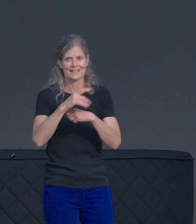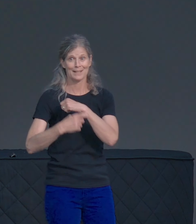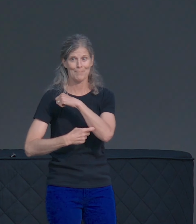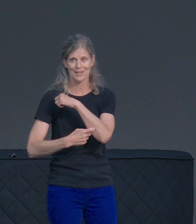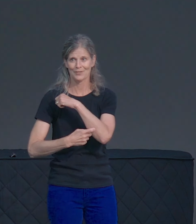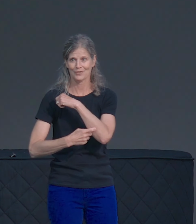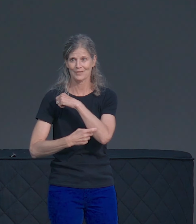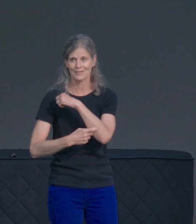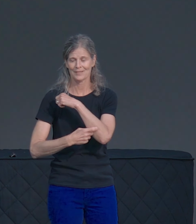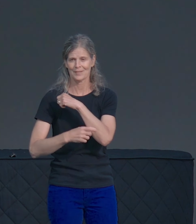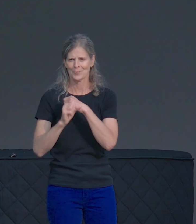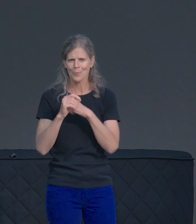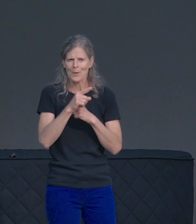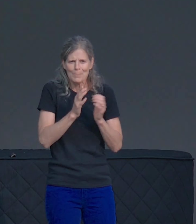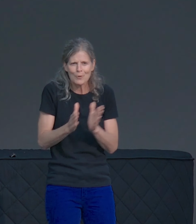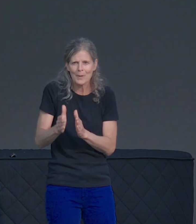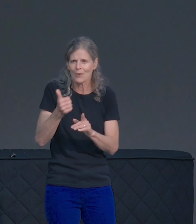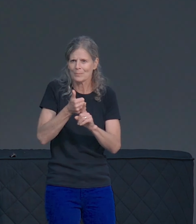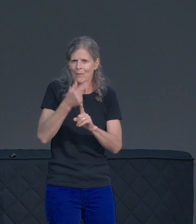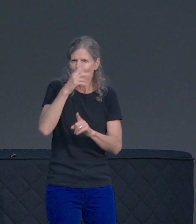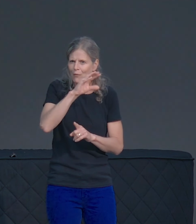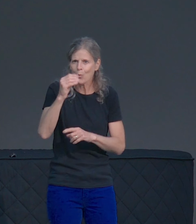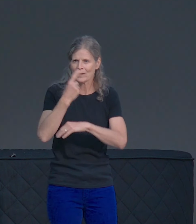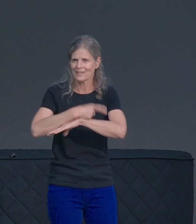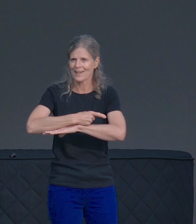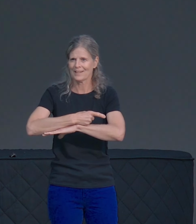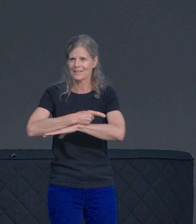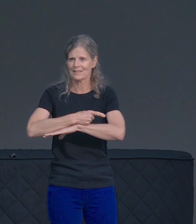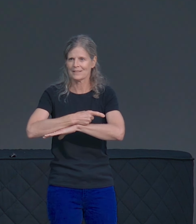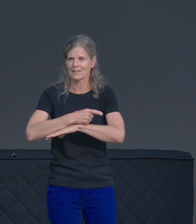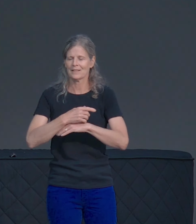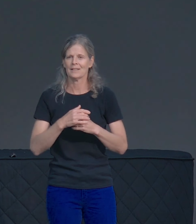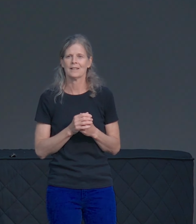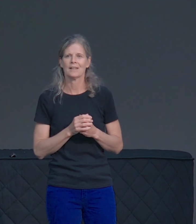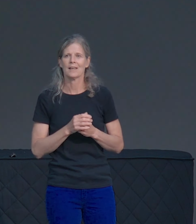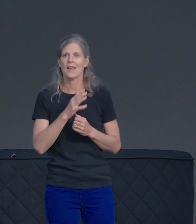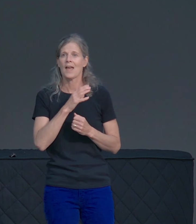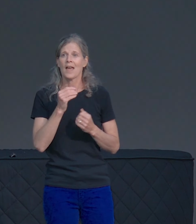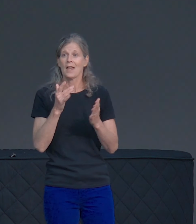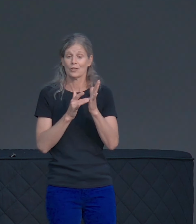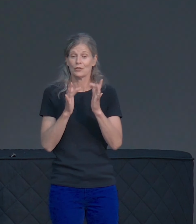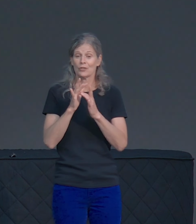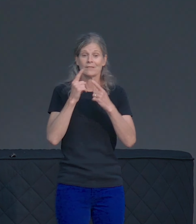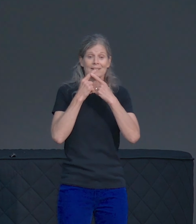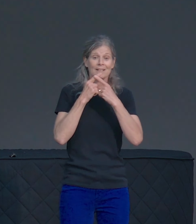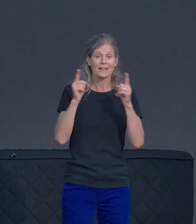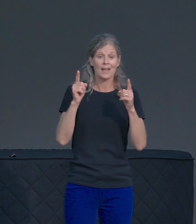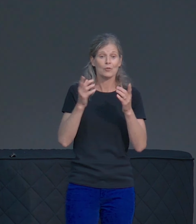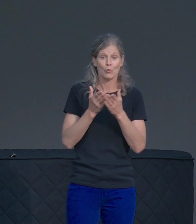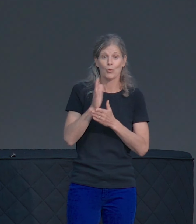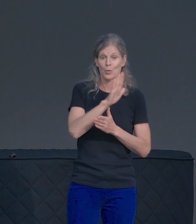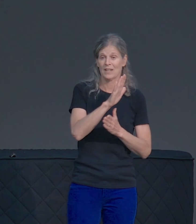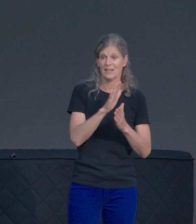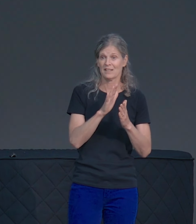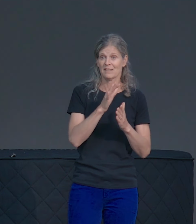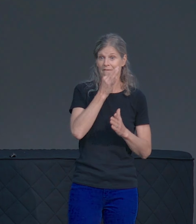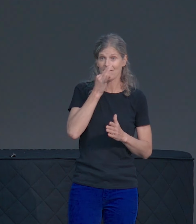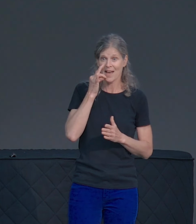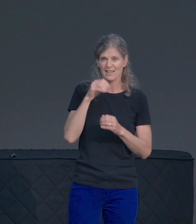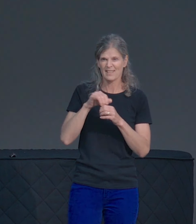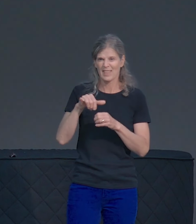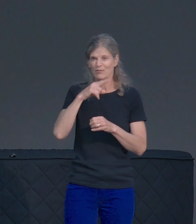temptation. He's prepared himself for 40 days. And what Jesus declares by his fast in the wilderness is